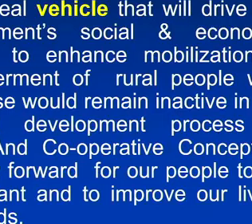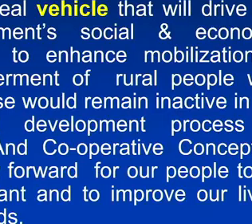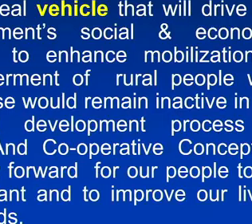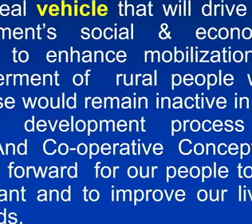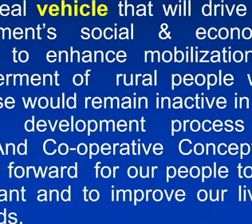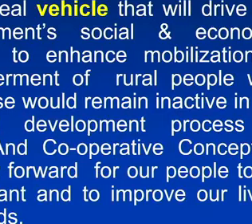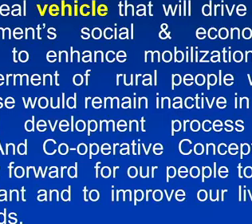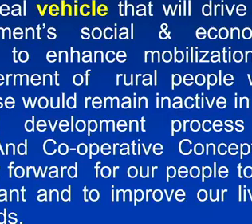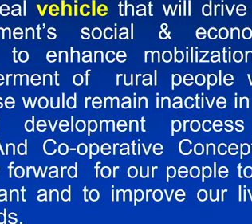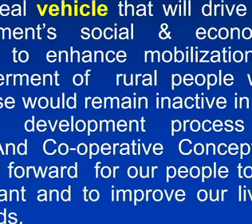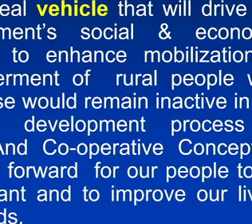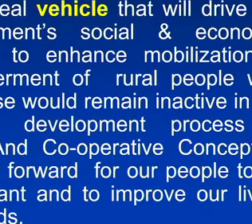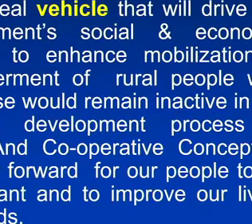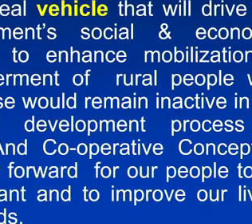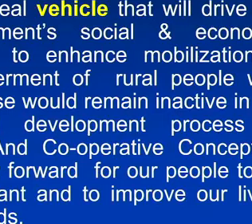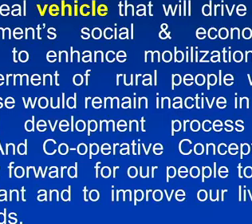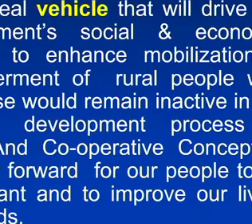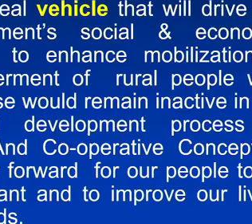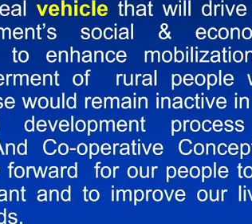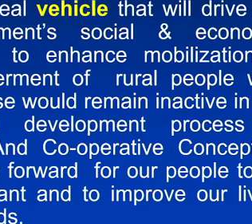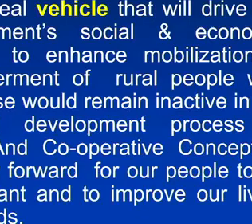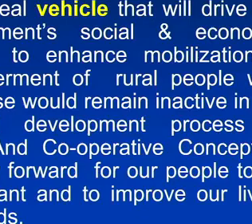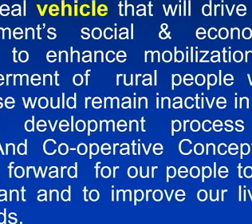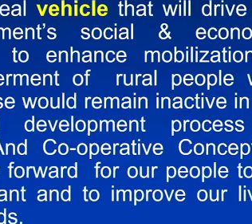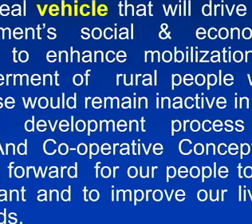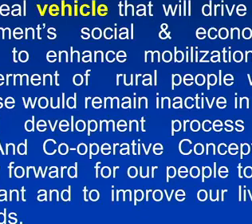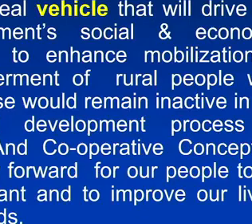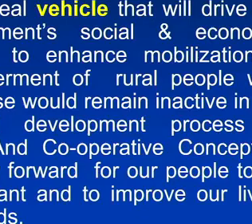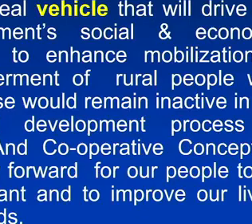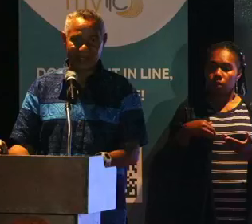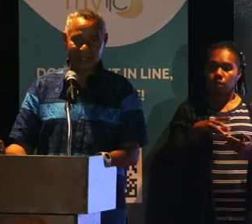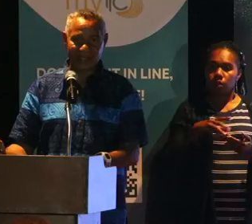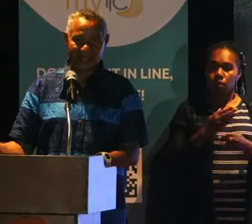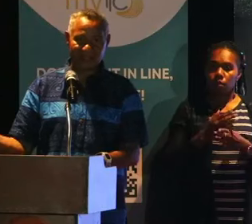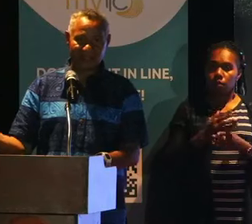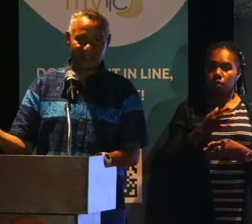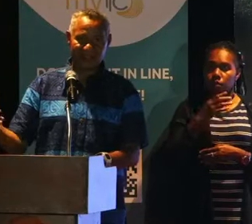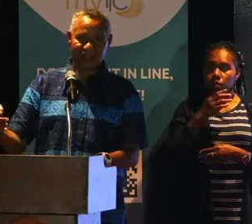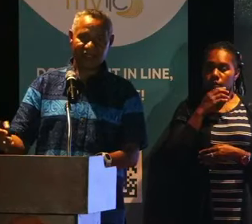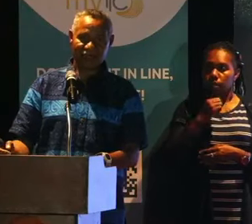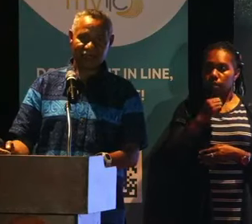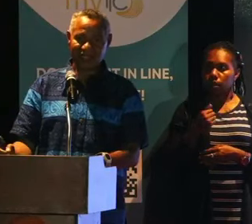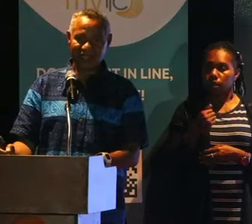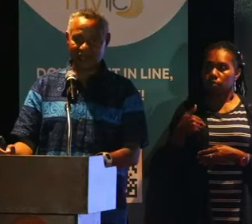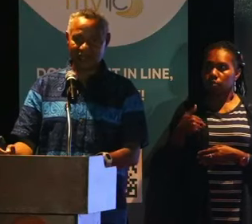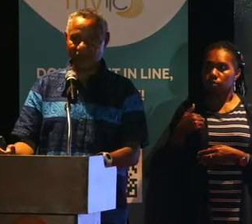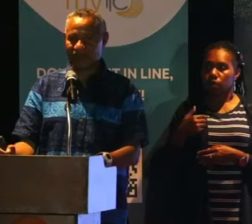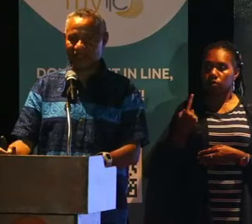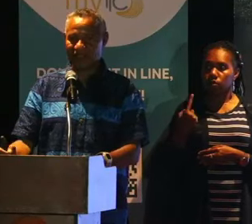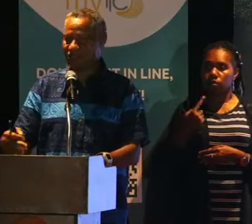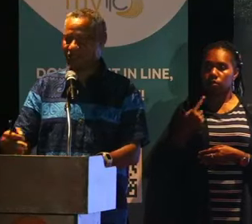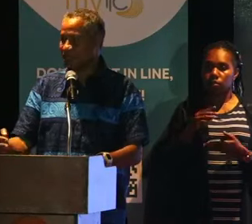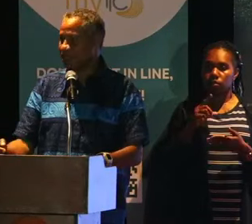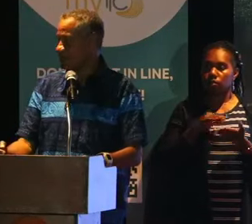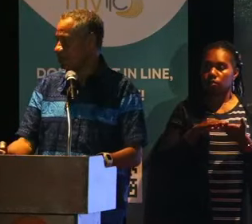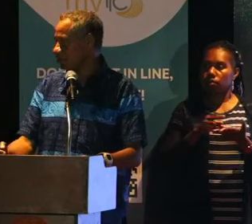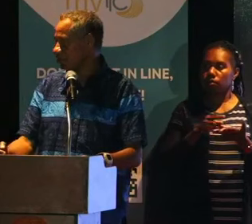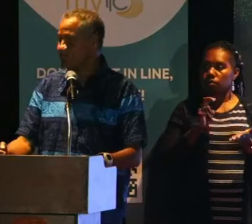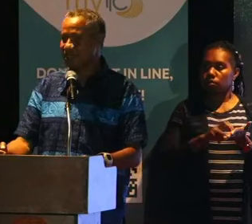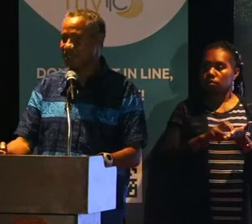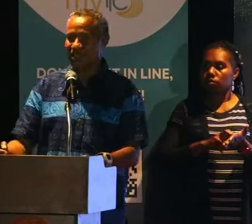have our officers there, commerce officers, so they get the applications, pay through bank, send them to us, to head office, and we screen,